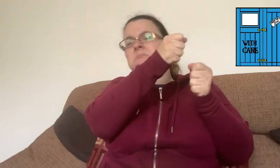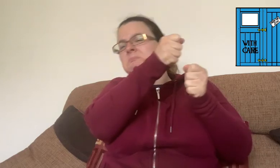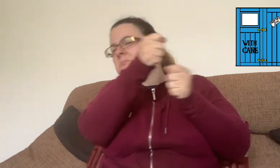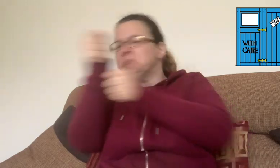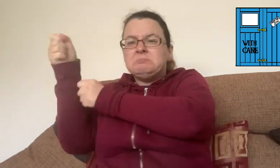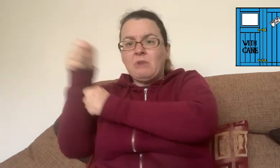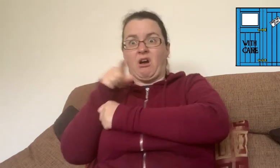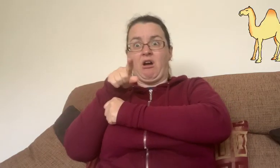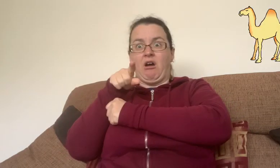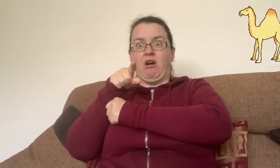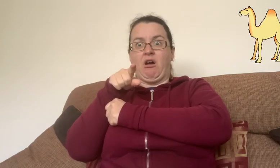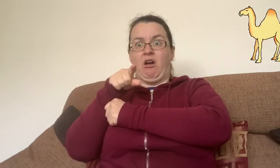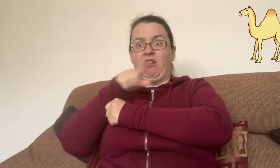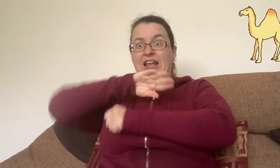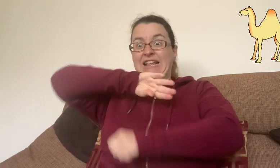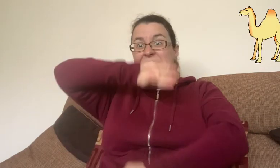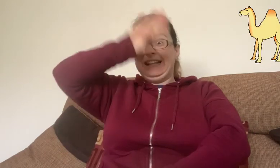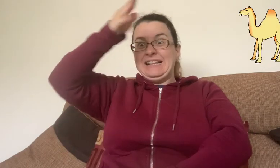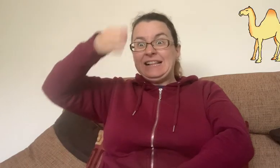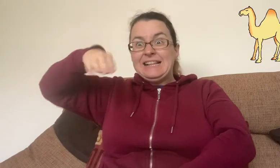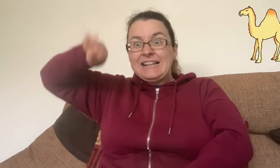So they sent me a camel.